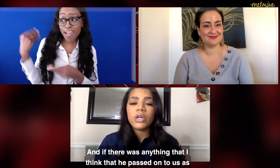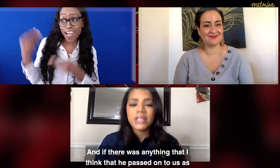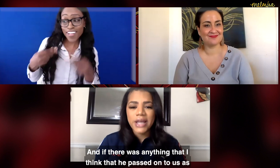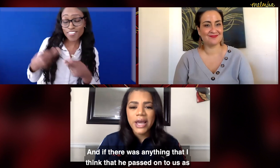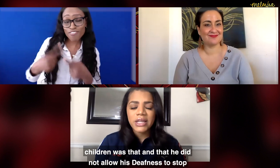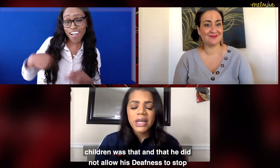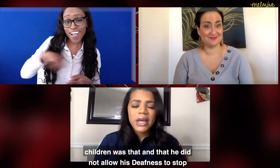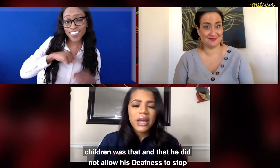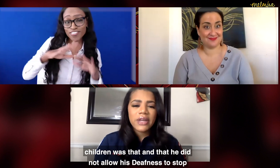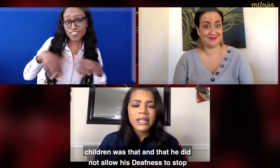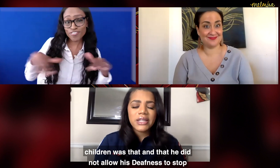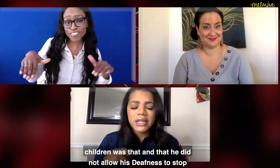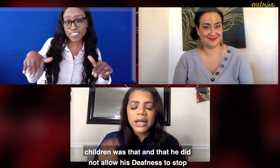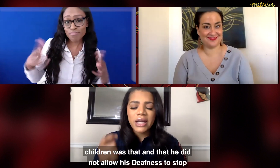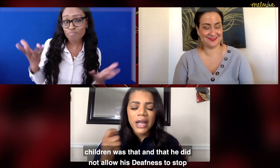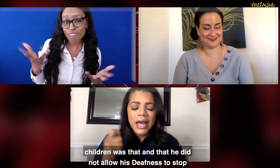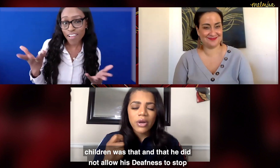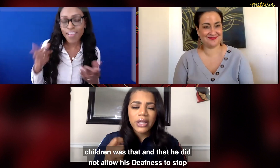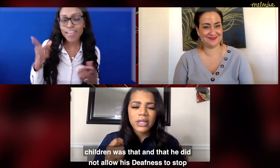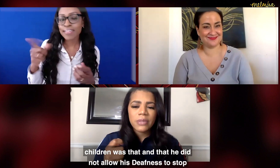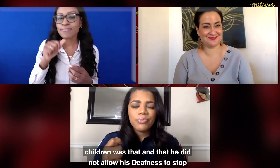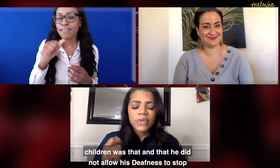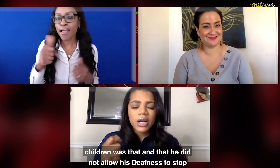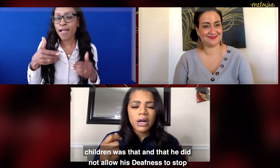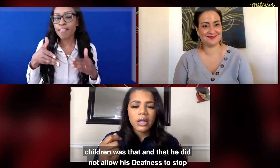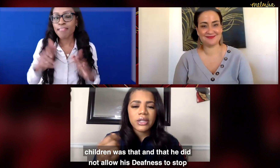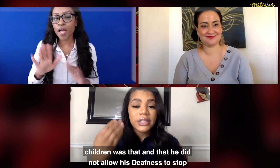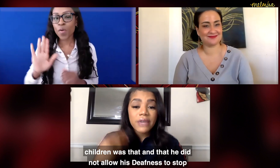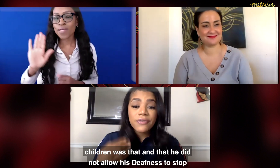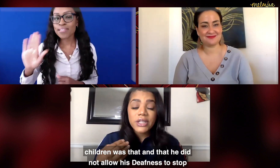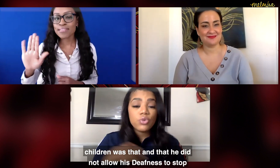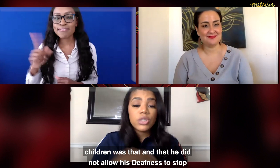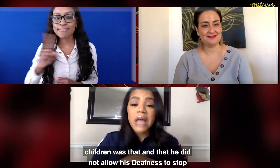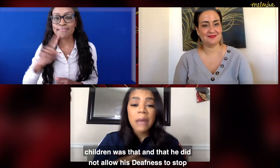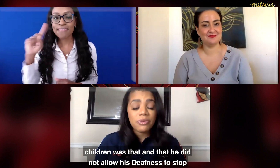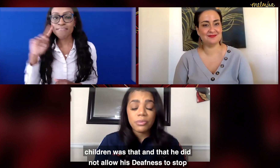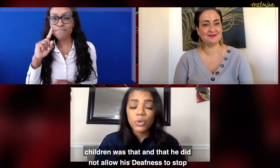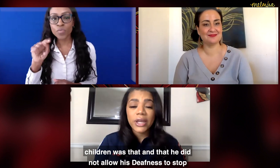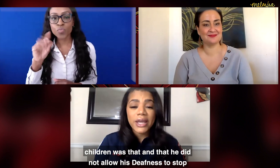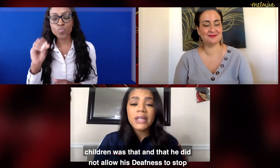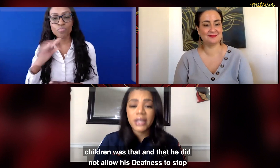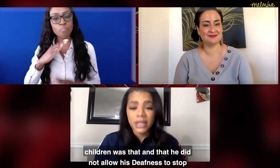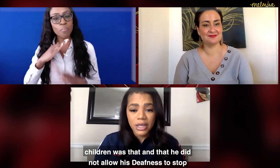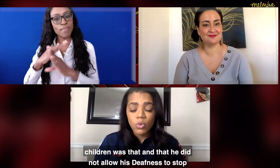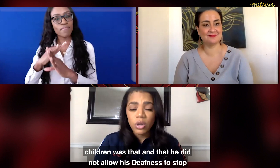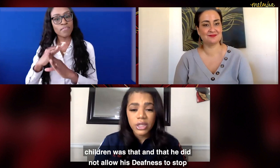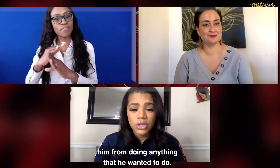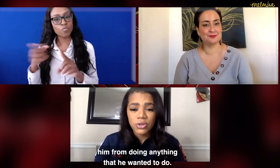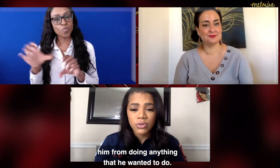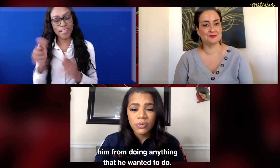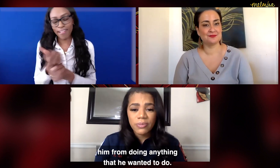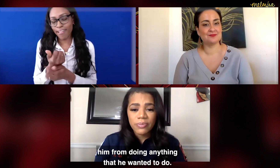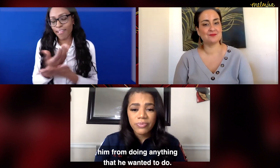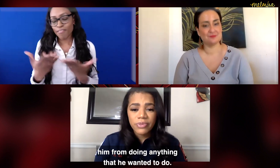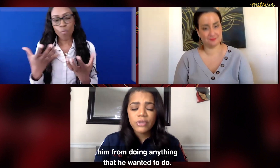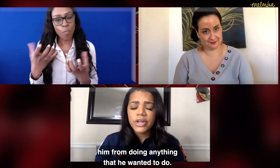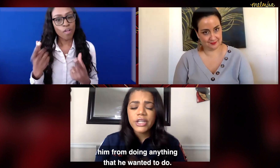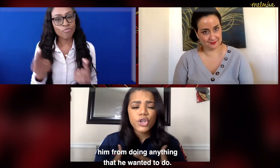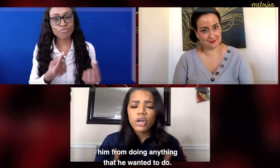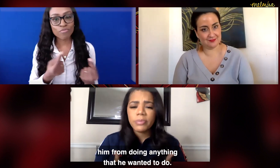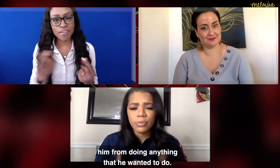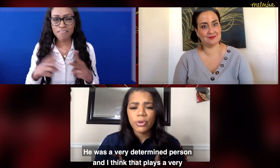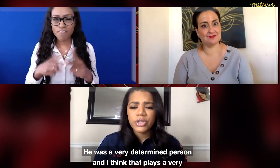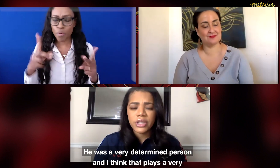children was that, and that he did not allow his deafness to stop him from doing anything that he wanted to do. He was a